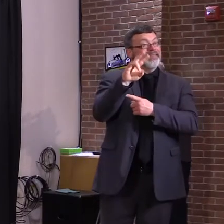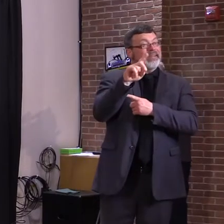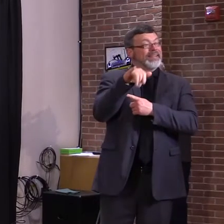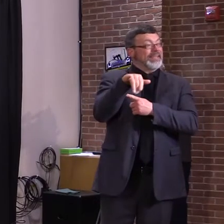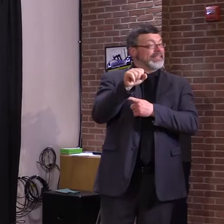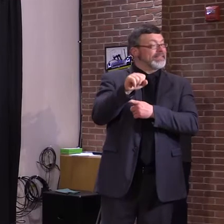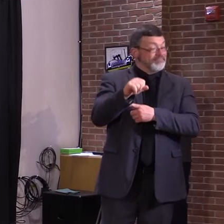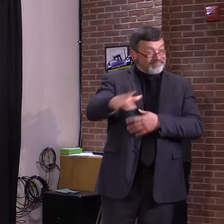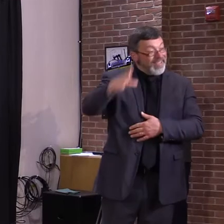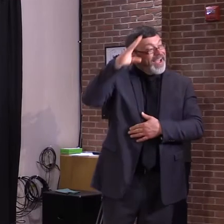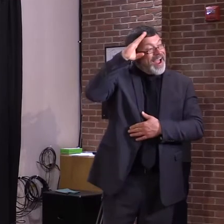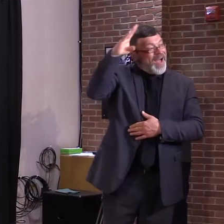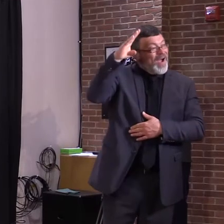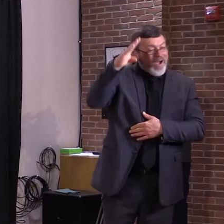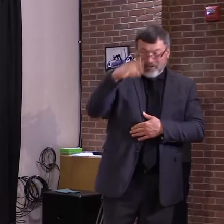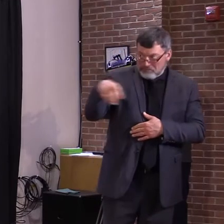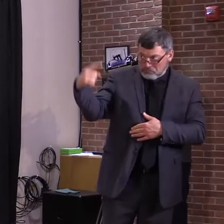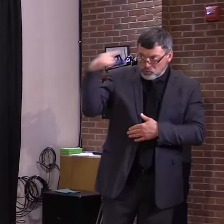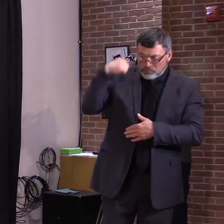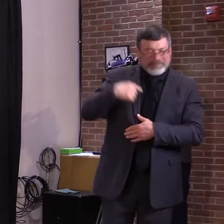Hi, thanks. Can you hear me? We can.